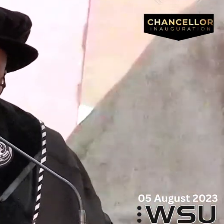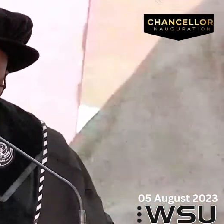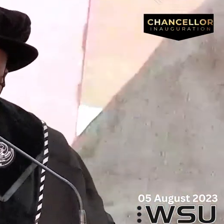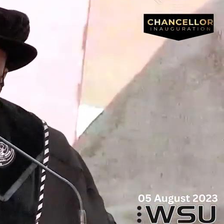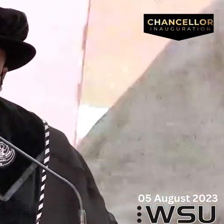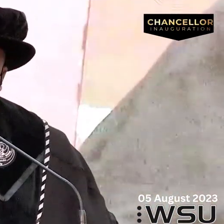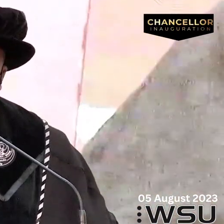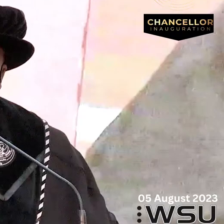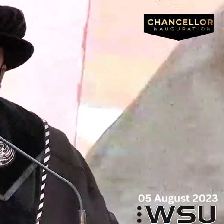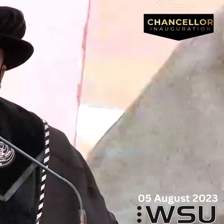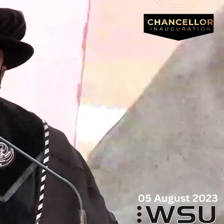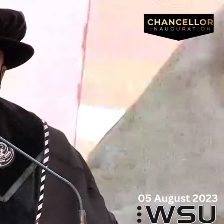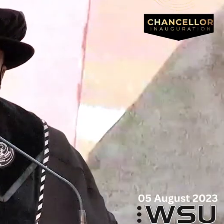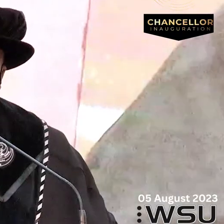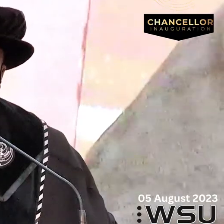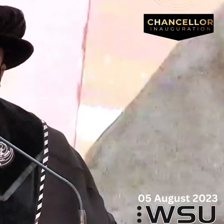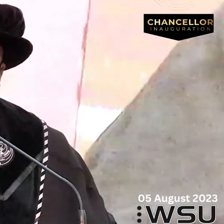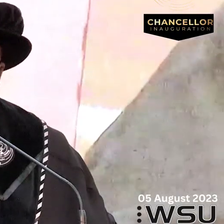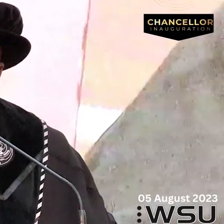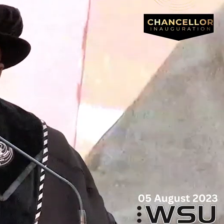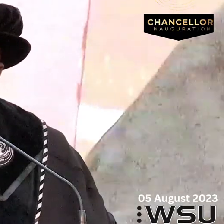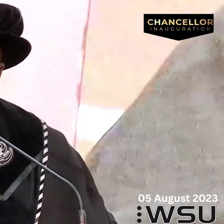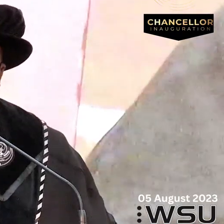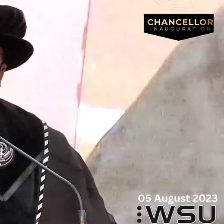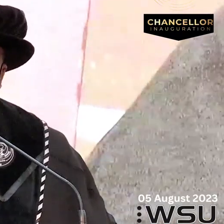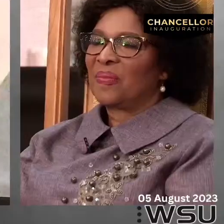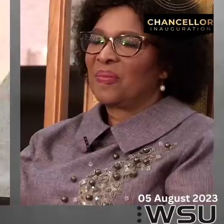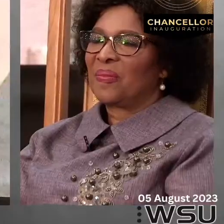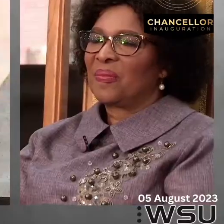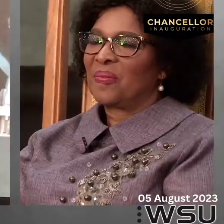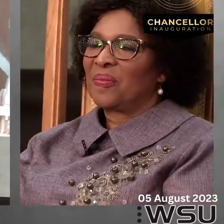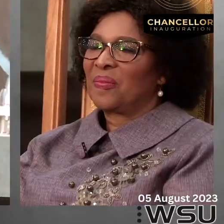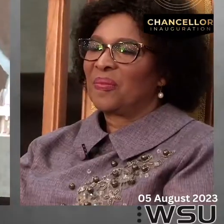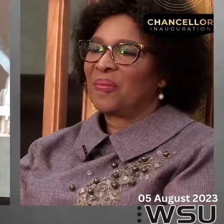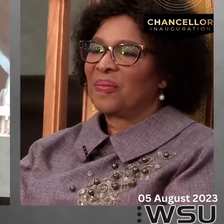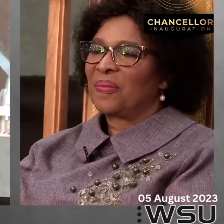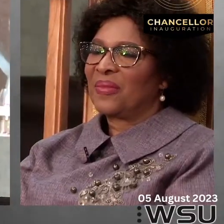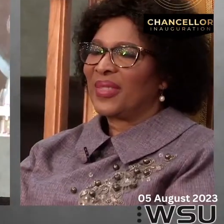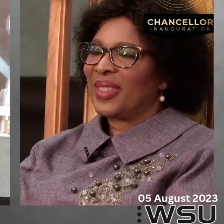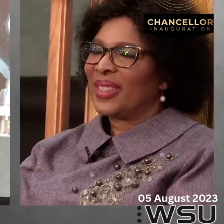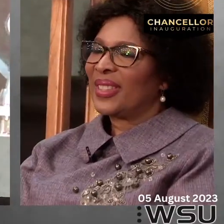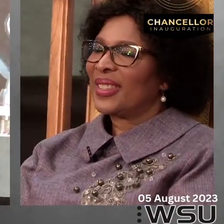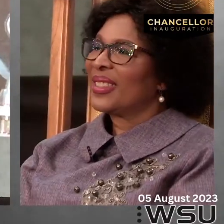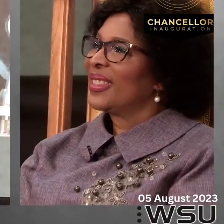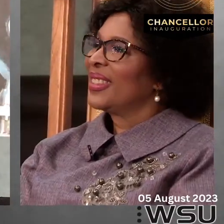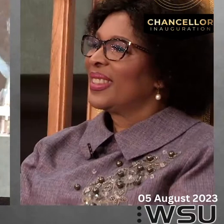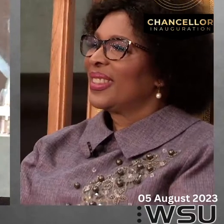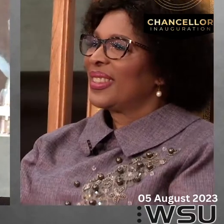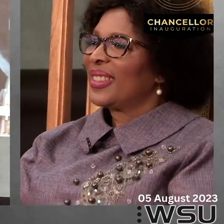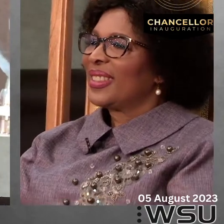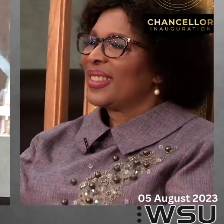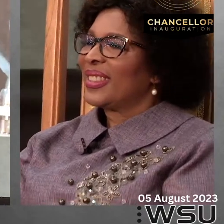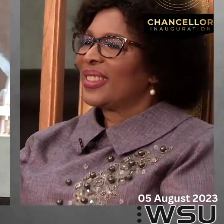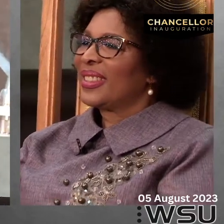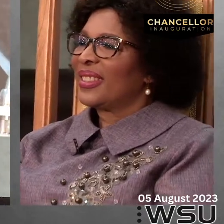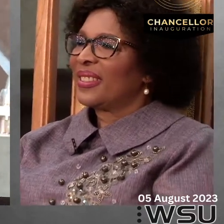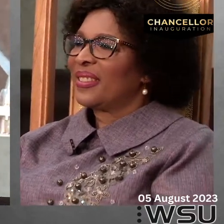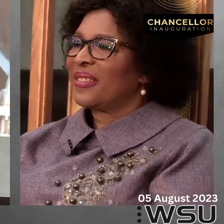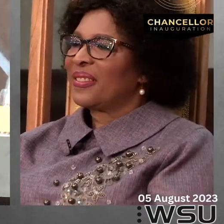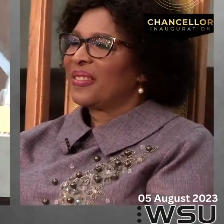Usis Nonkululeko Gobodo is the CEO of Awakened Global, a social